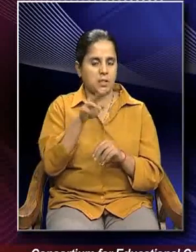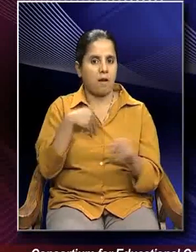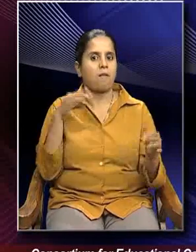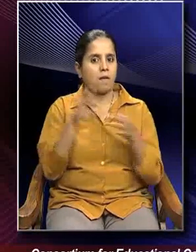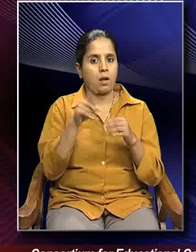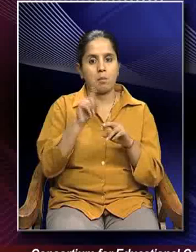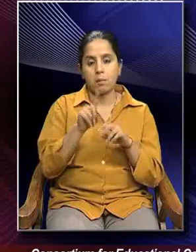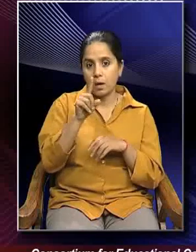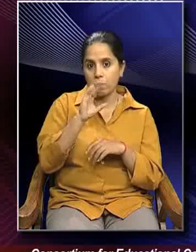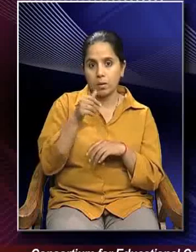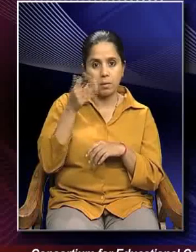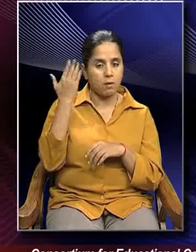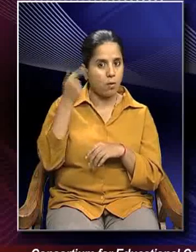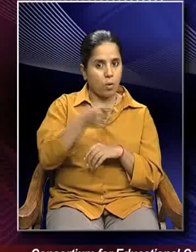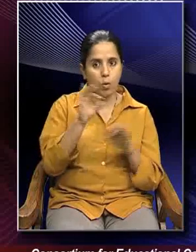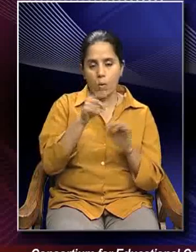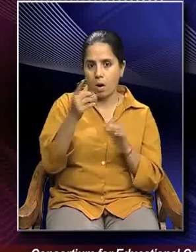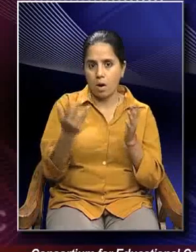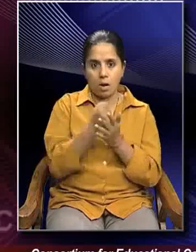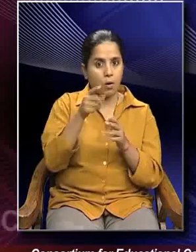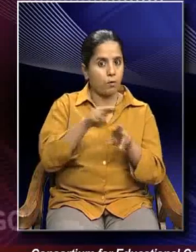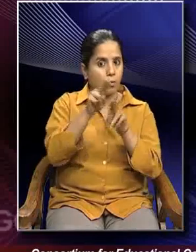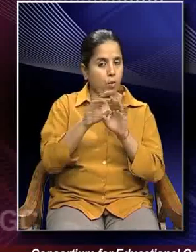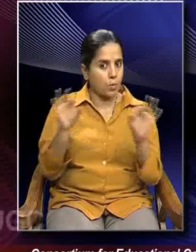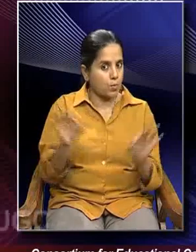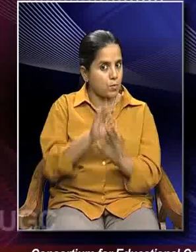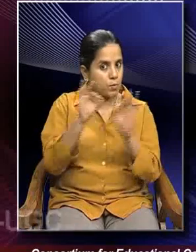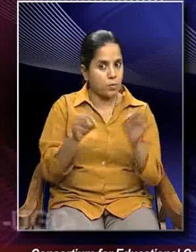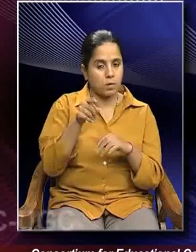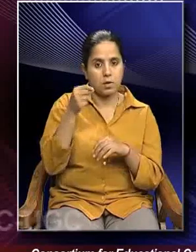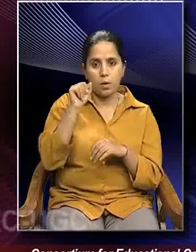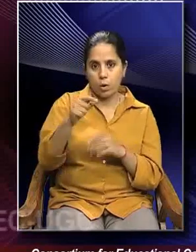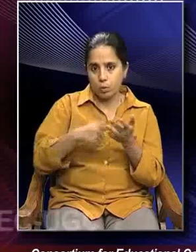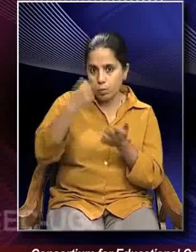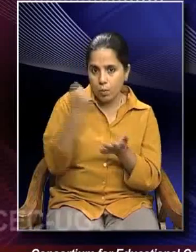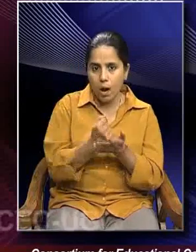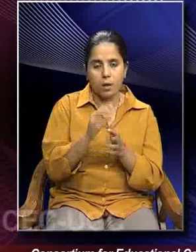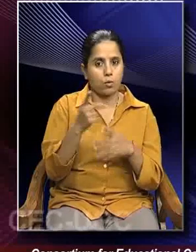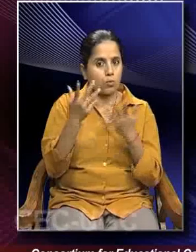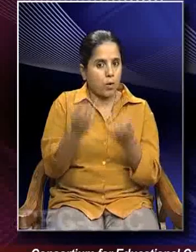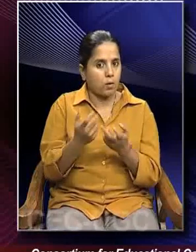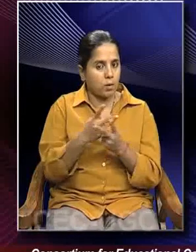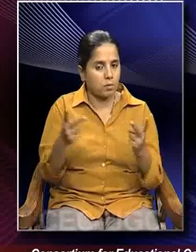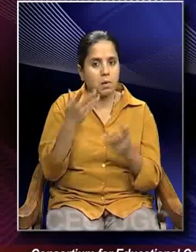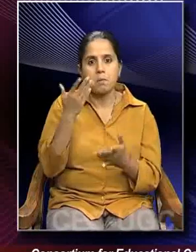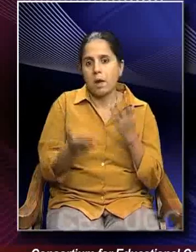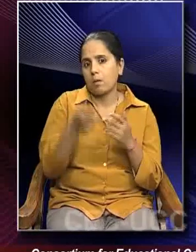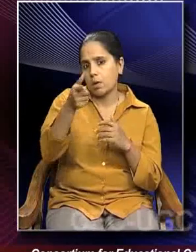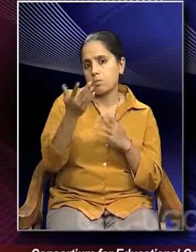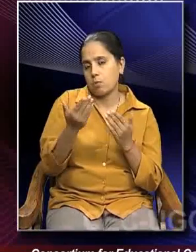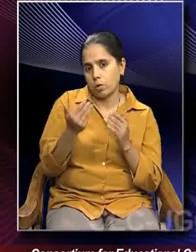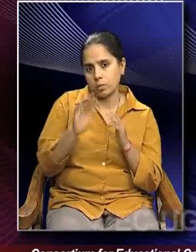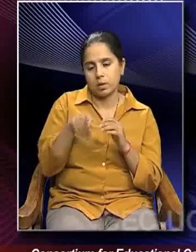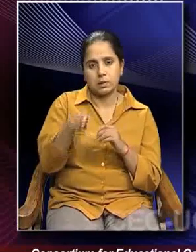the state was not able to fulfill your rights or your desire, you might develop